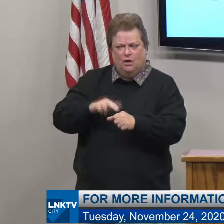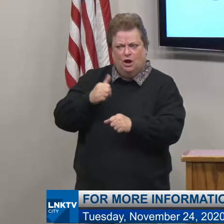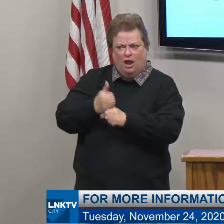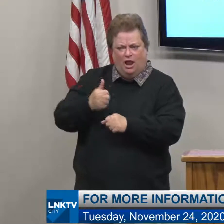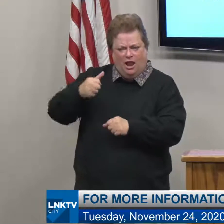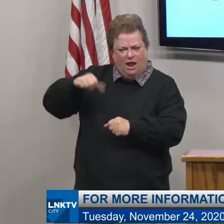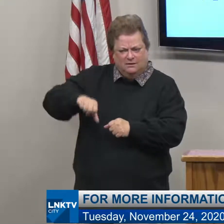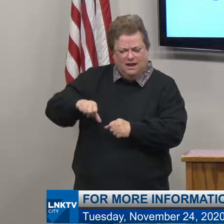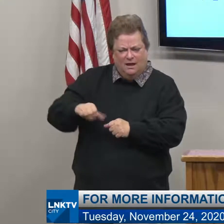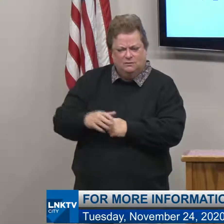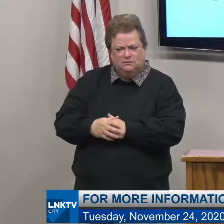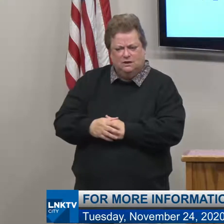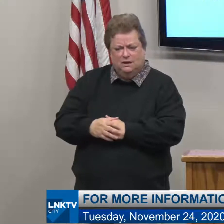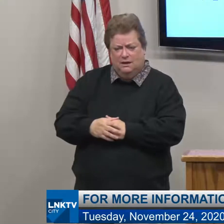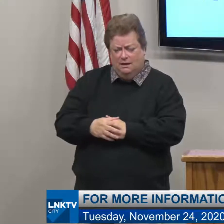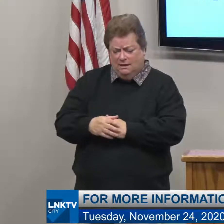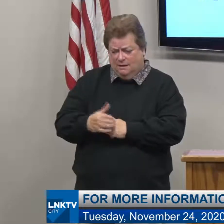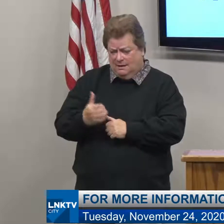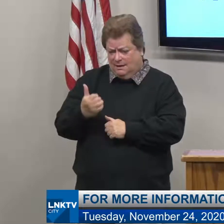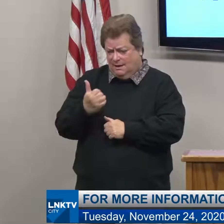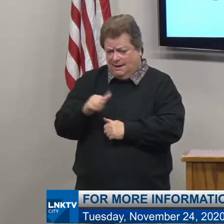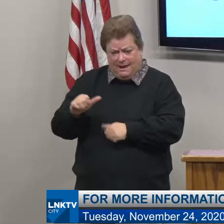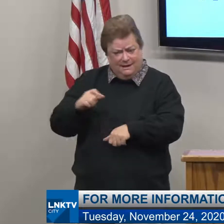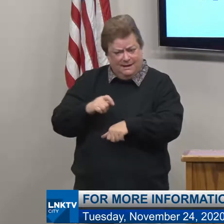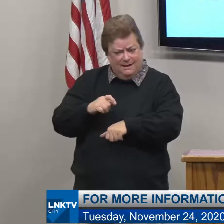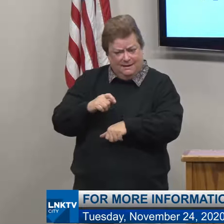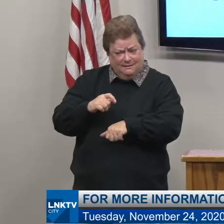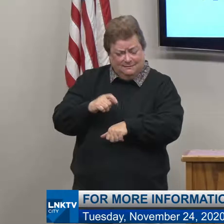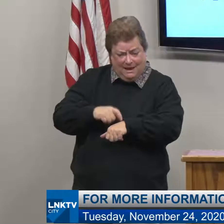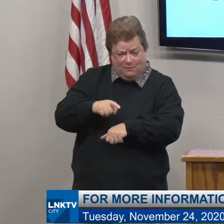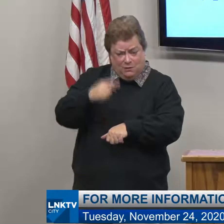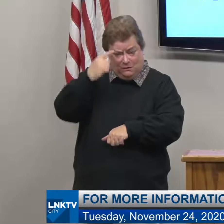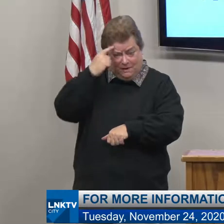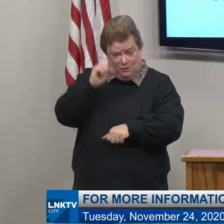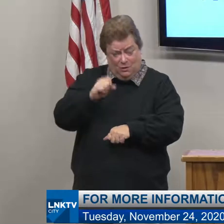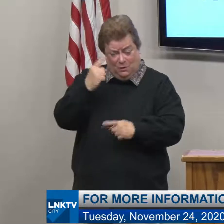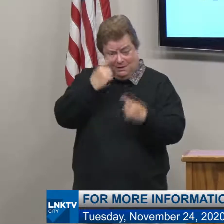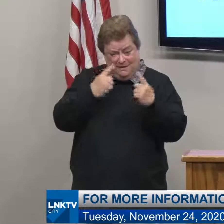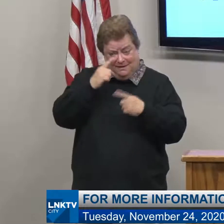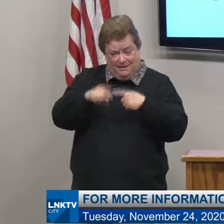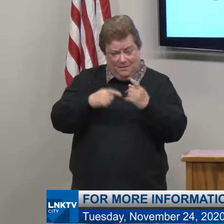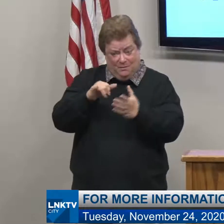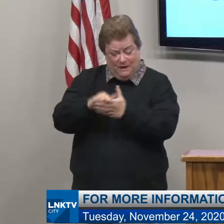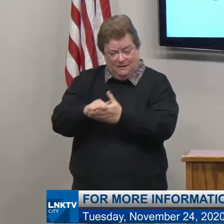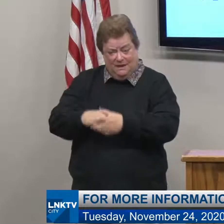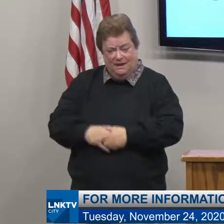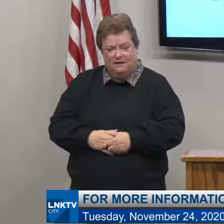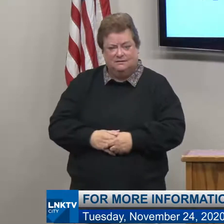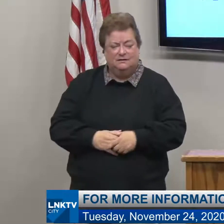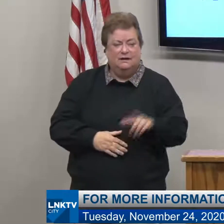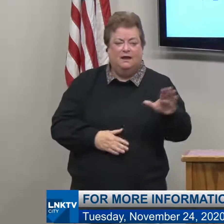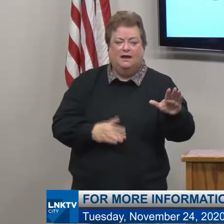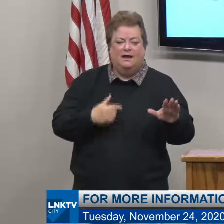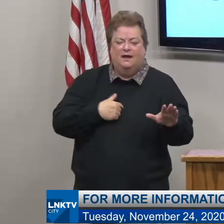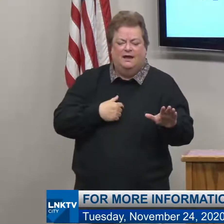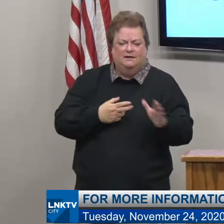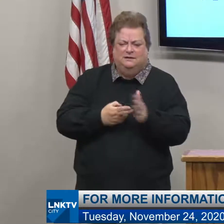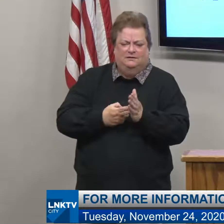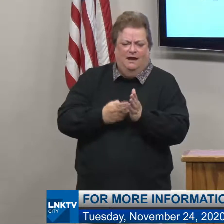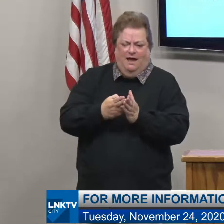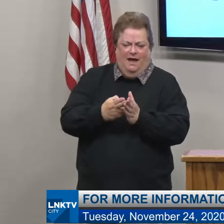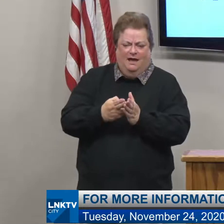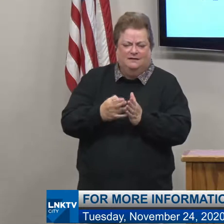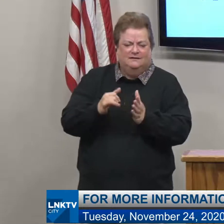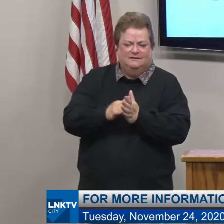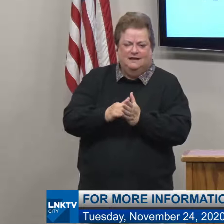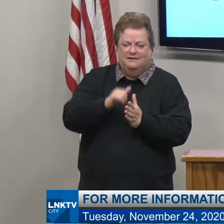there ever come a point where you guys might consider something like that? You know, Andrew, just being really honest, that is not